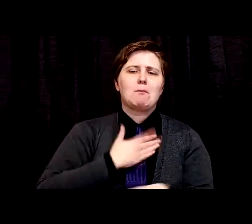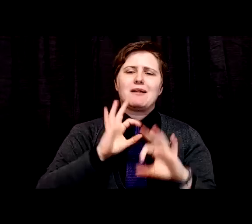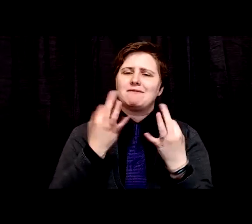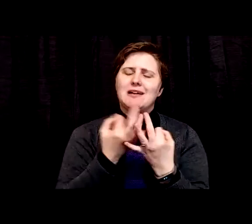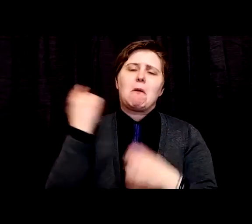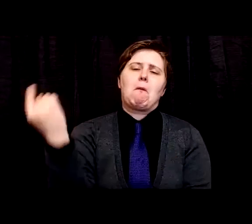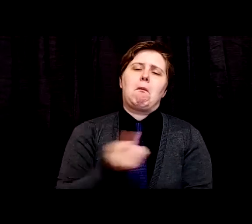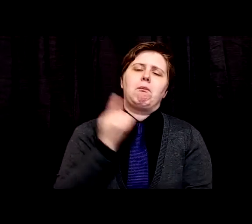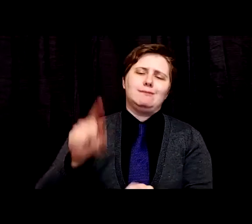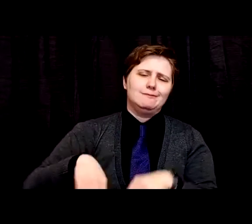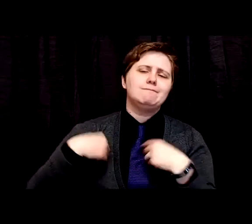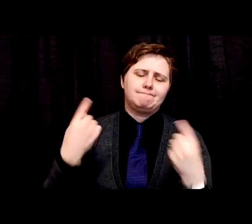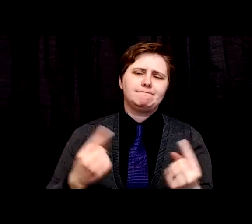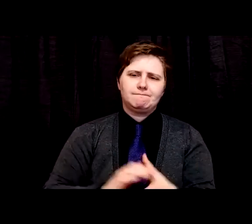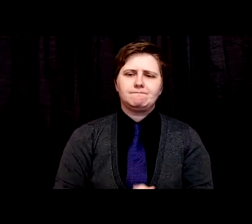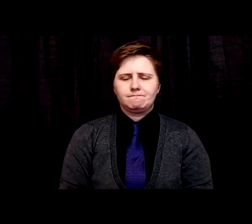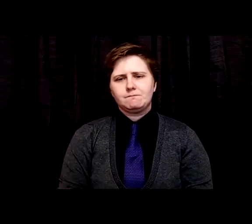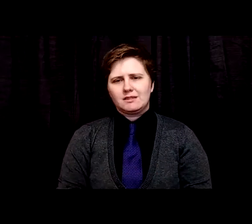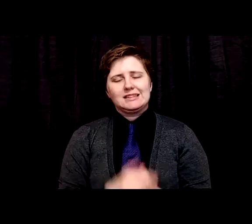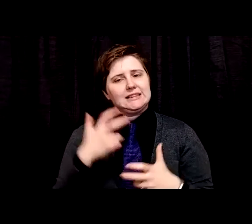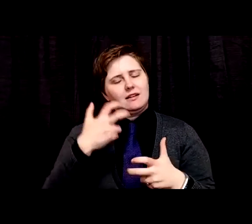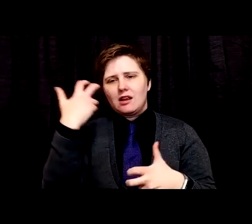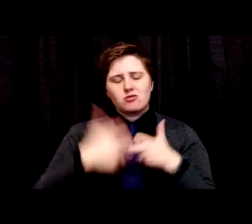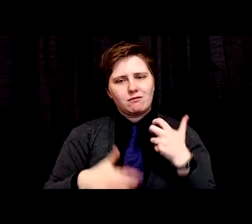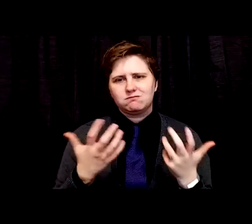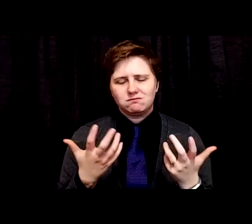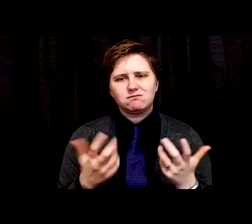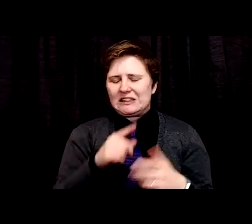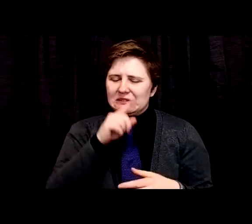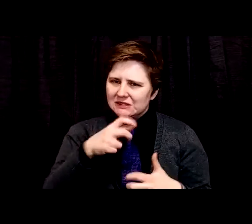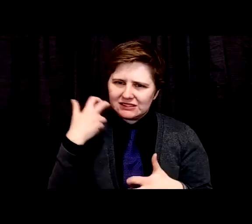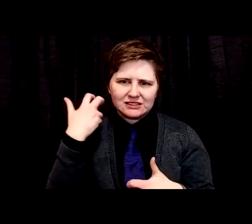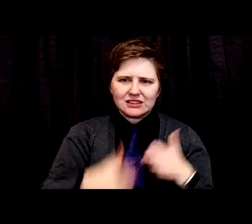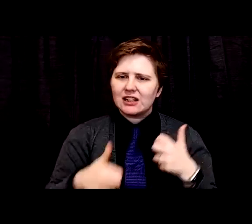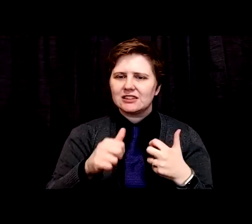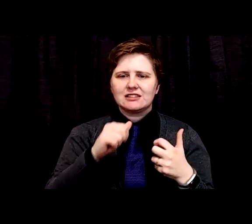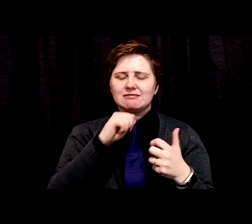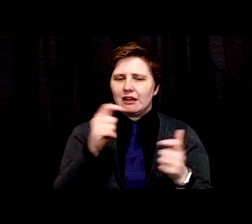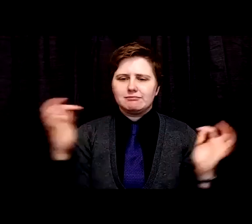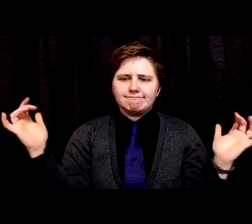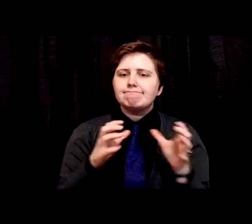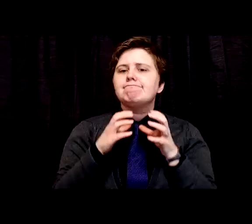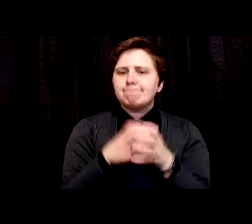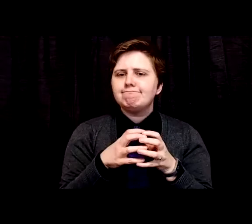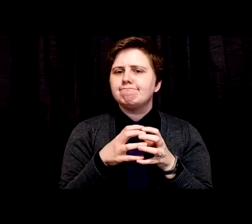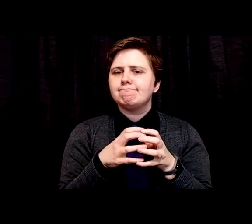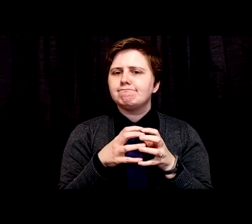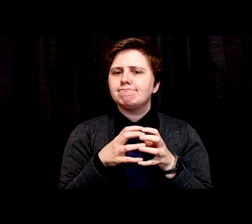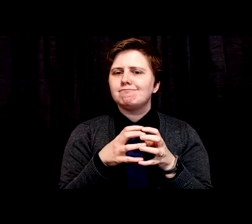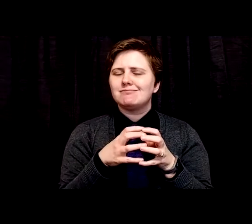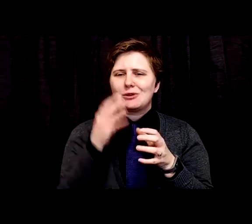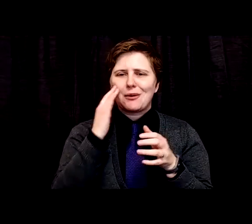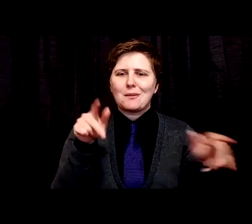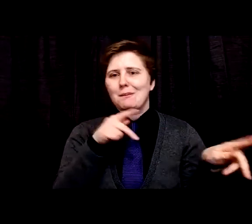been, and it's hard. Let me tell you, it really is hard to not get together in that, if you would, that